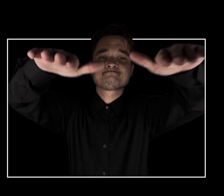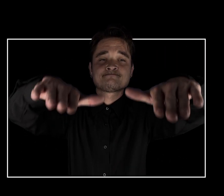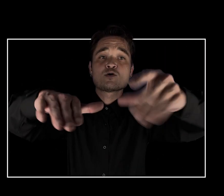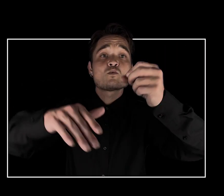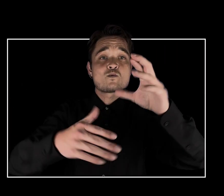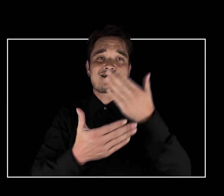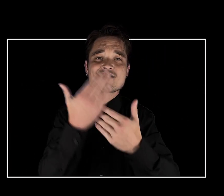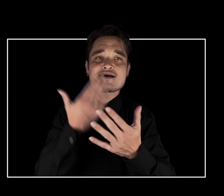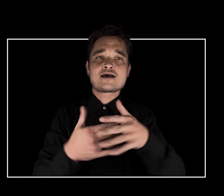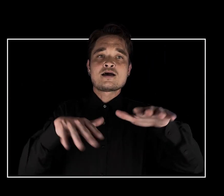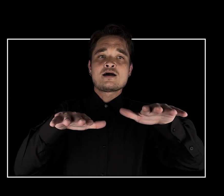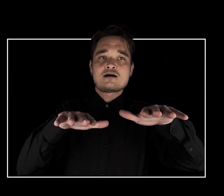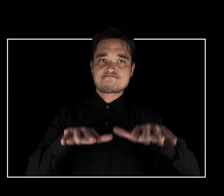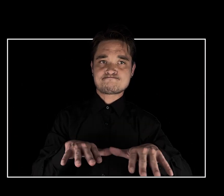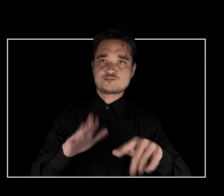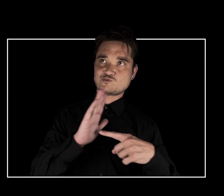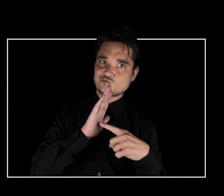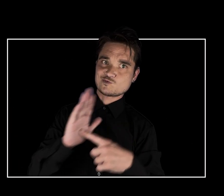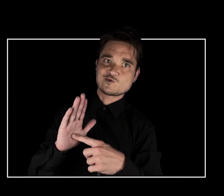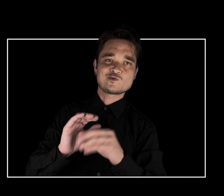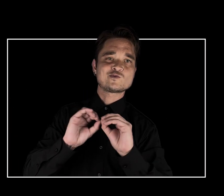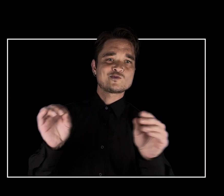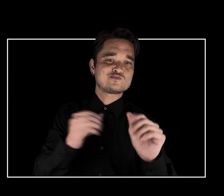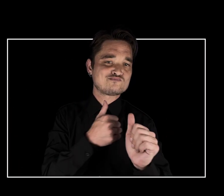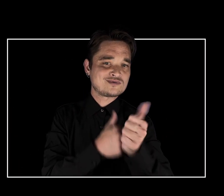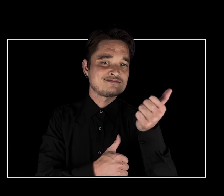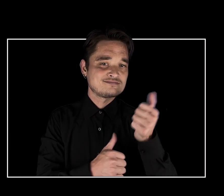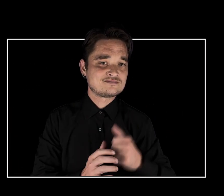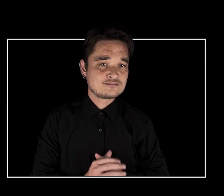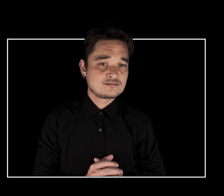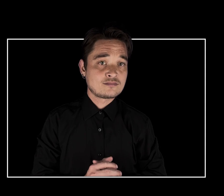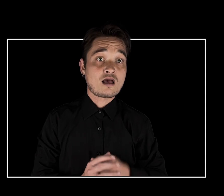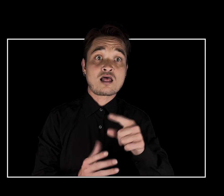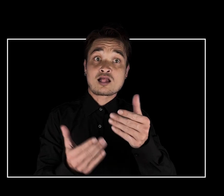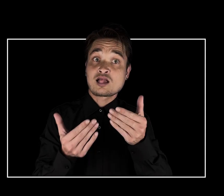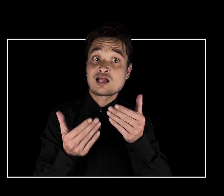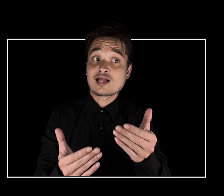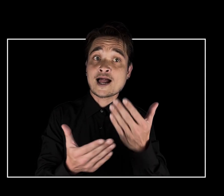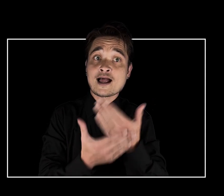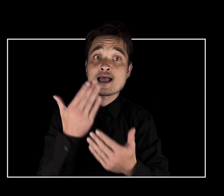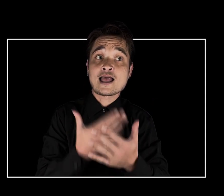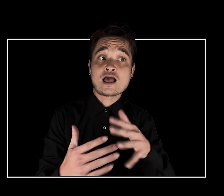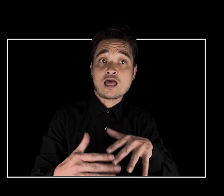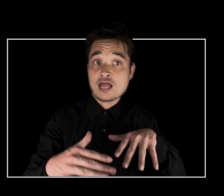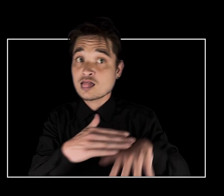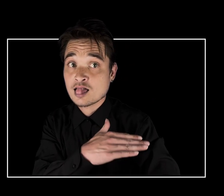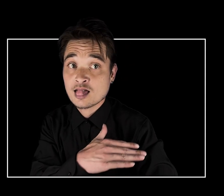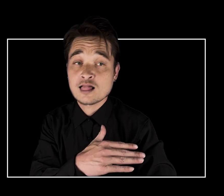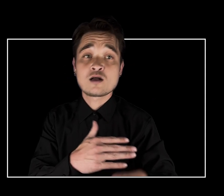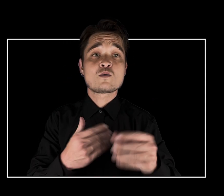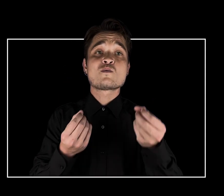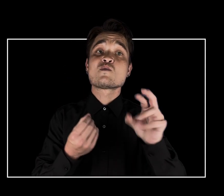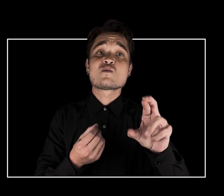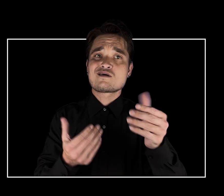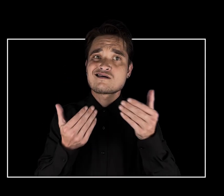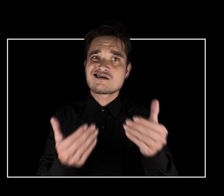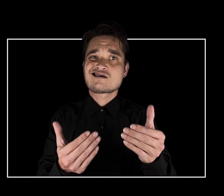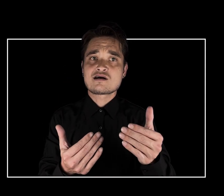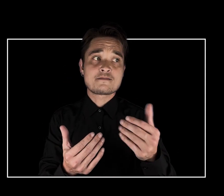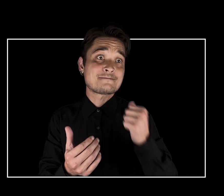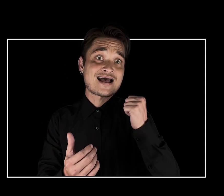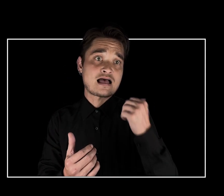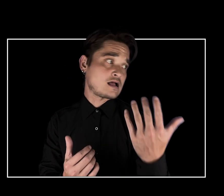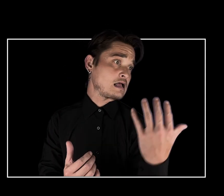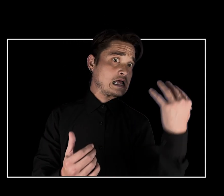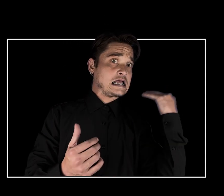police can see them. Avoid any sudden movements, especially toward the floor, rear seat,